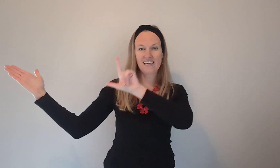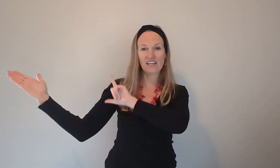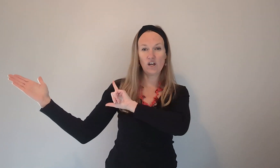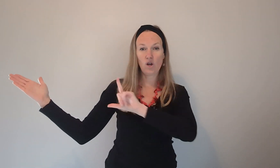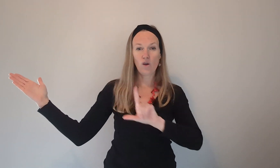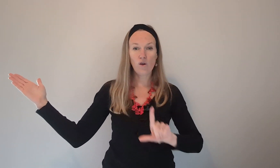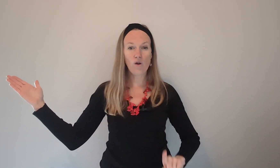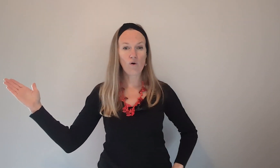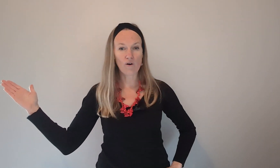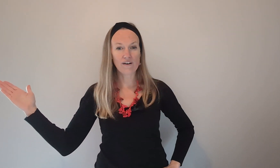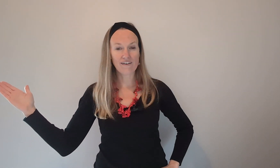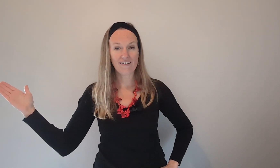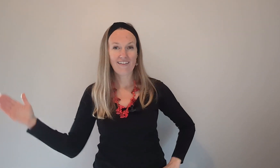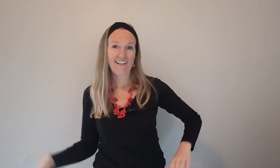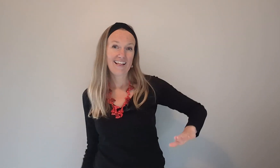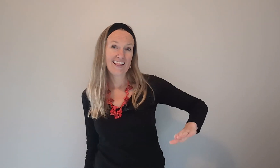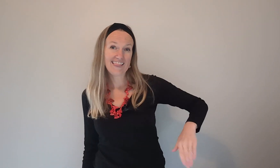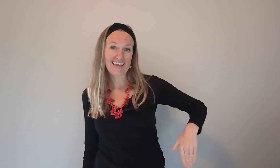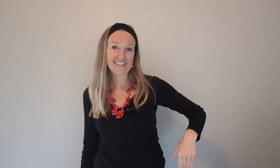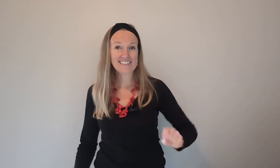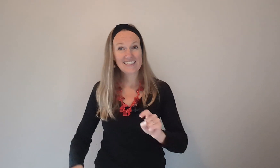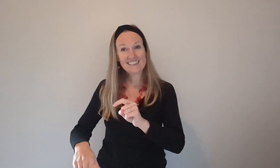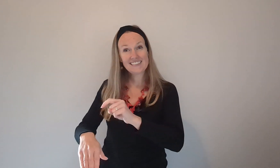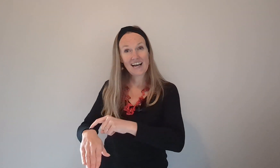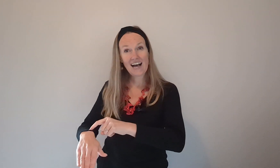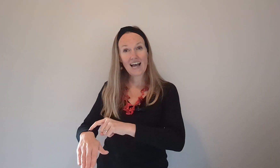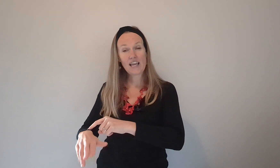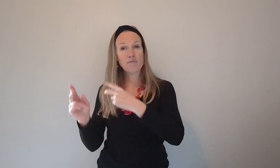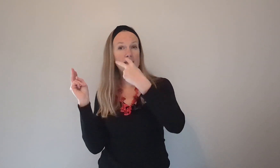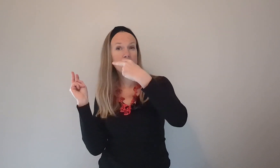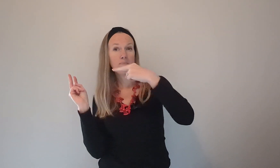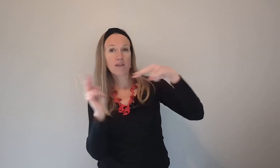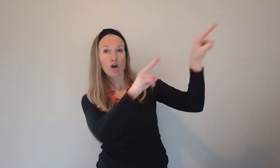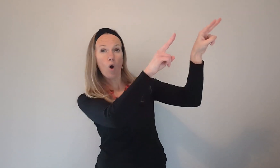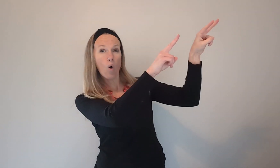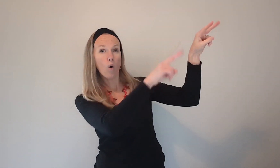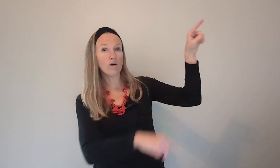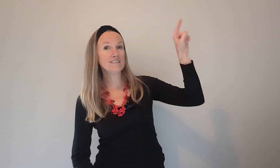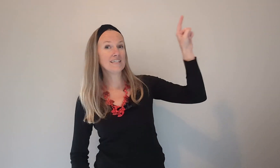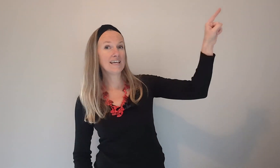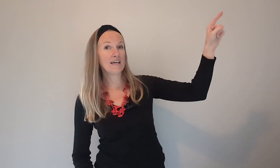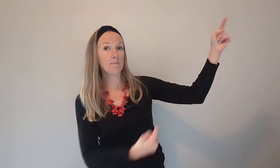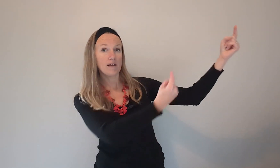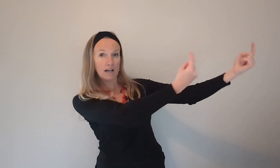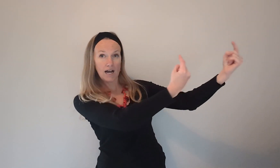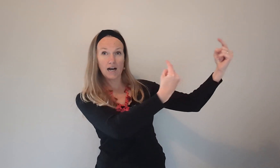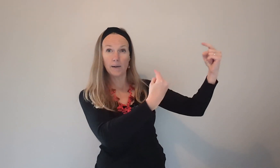everlasting Lord. Late in time, behold him